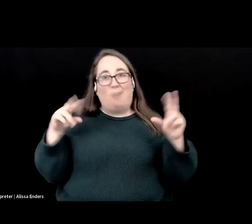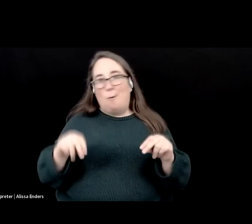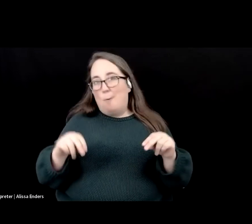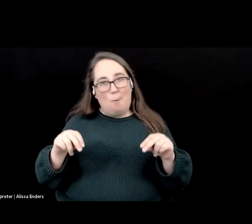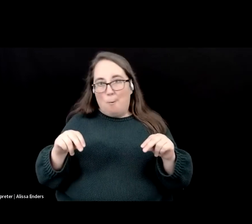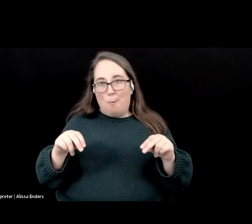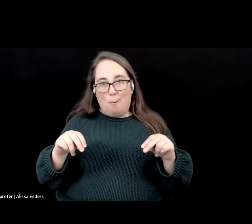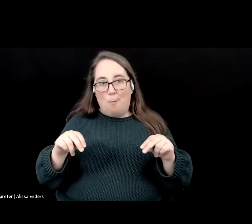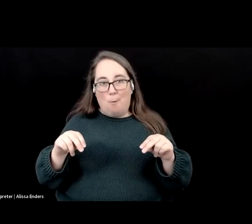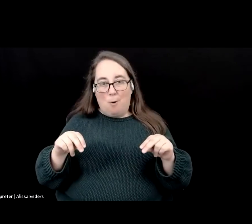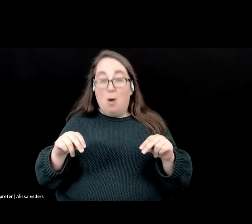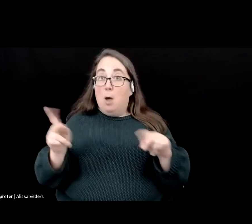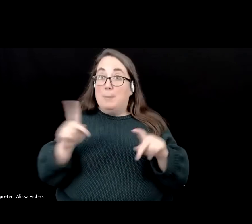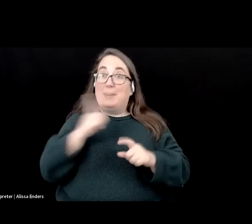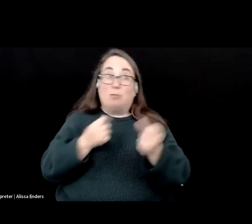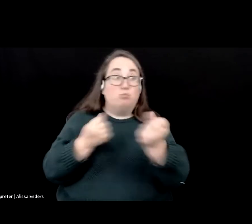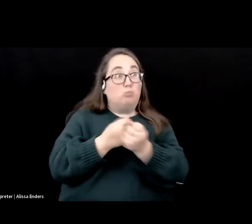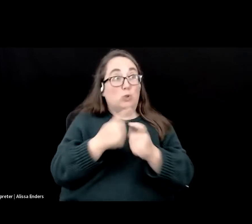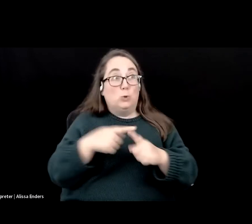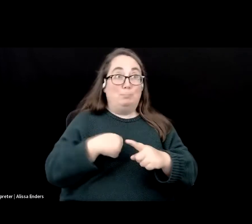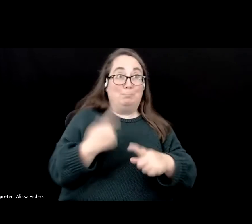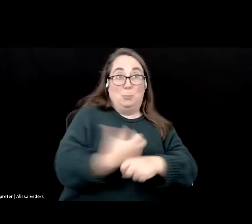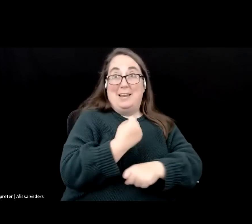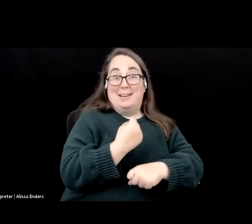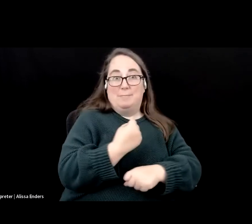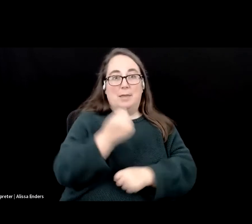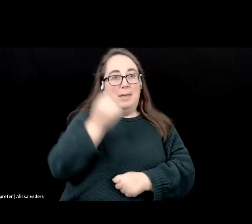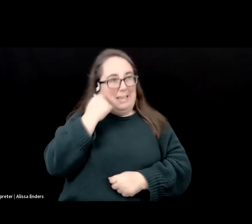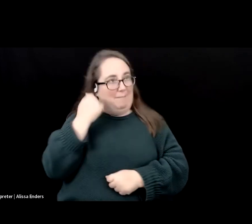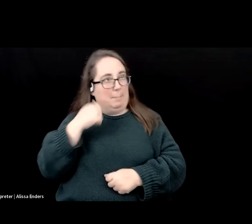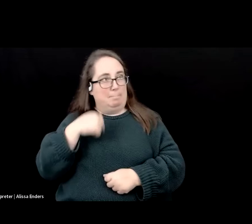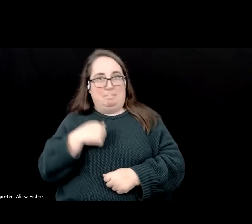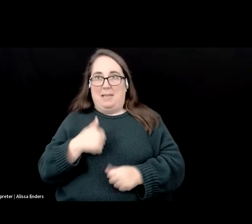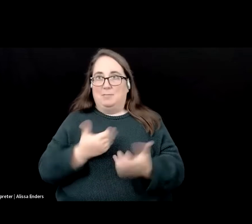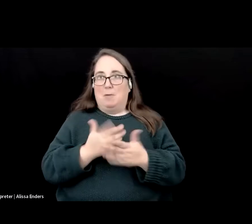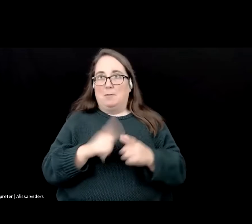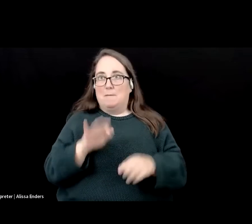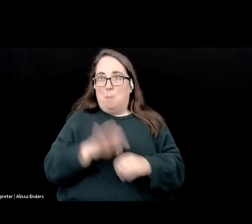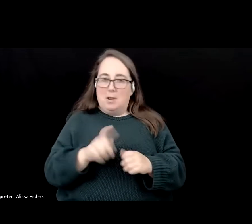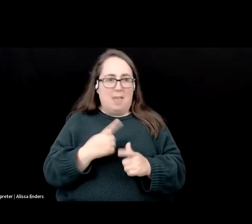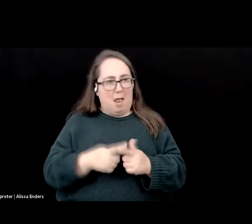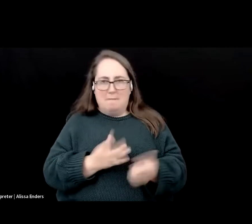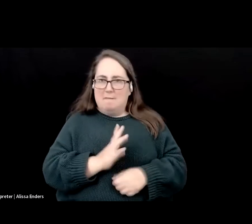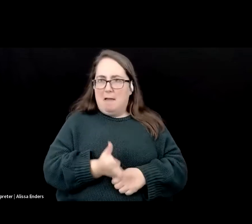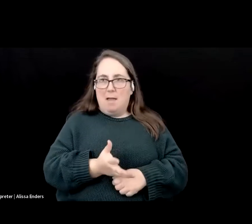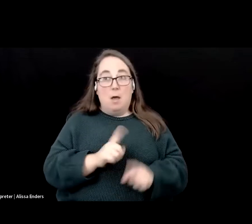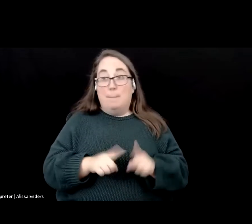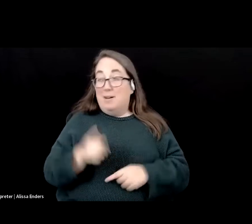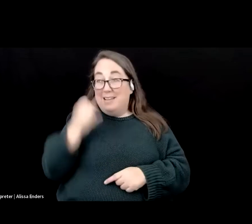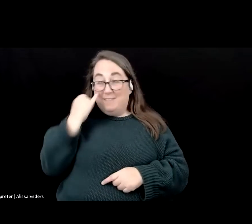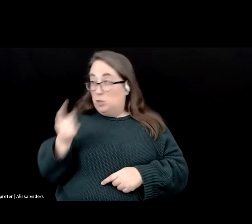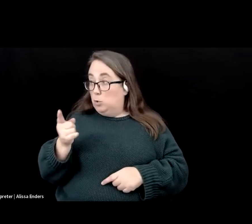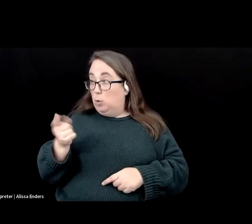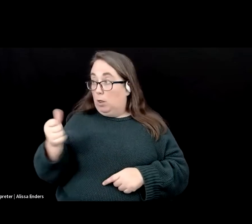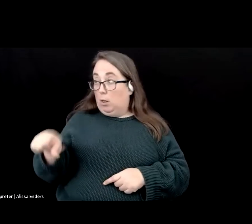folks have been committed to winning. If me having the right to vote helps me win, then I've got my own right to vote. But if you not having the right to